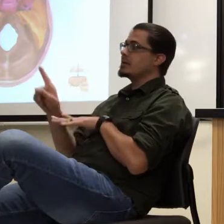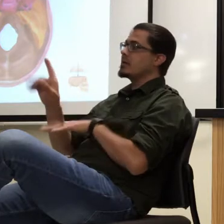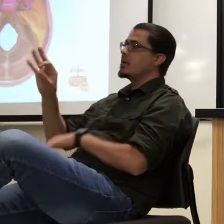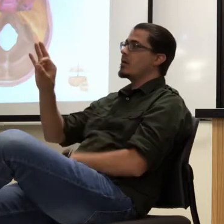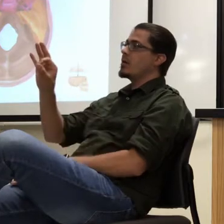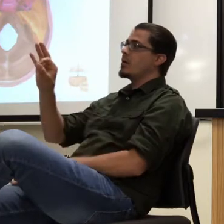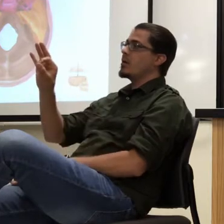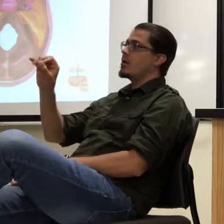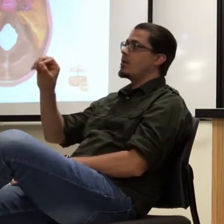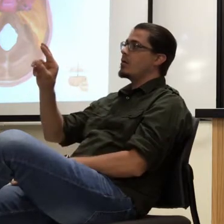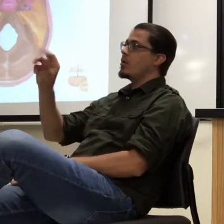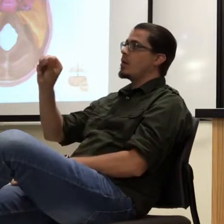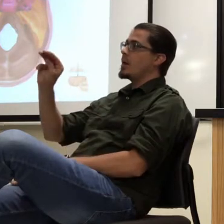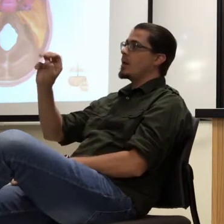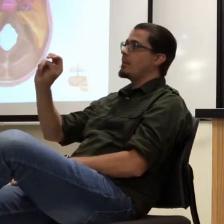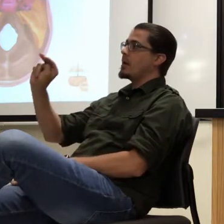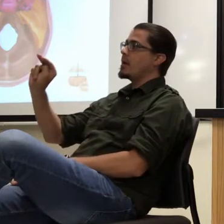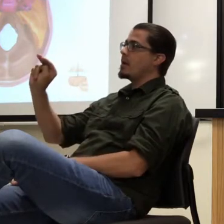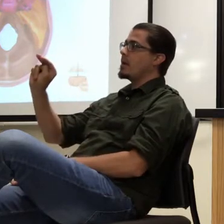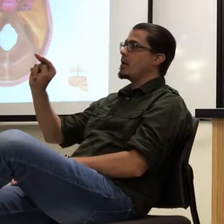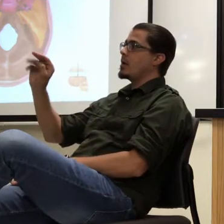foramen ovale.